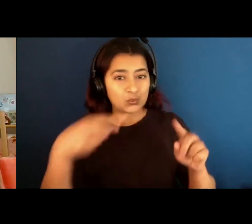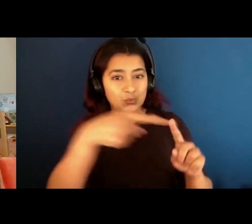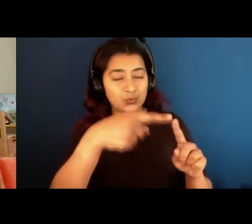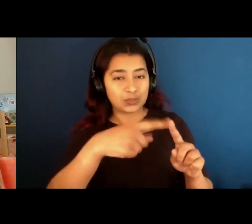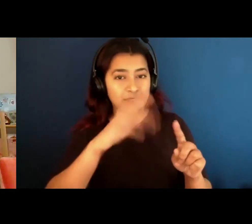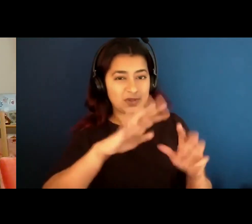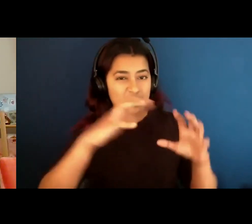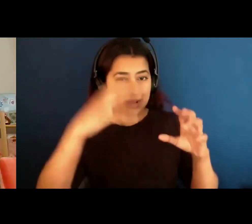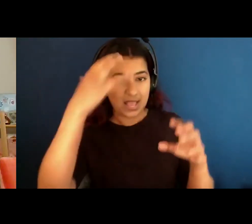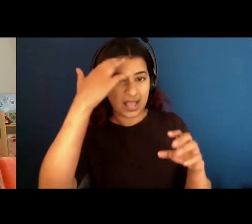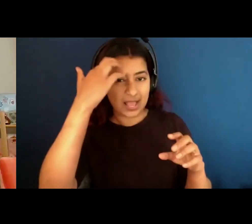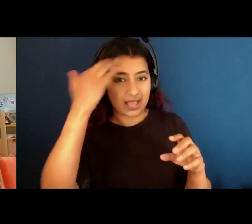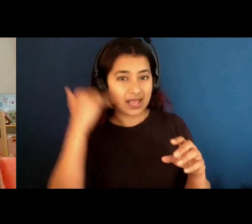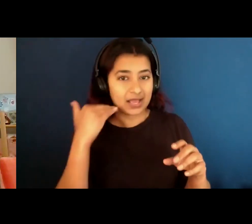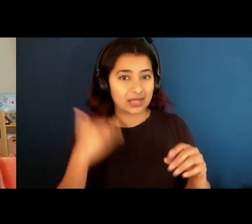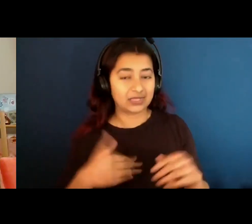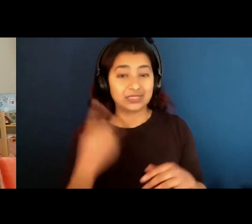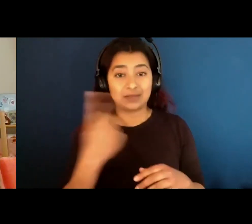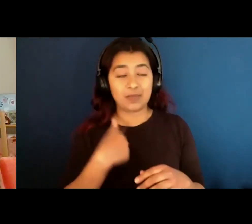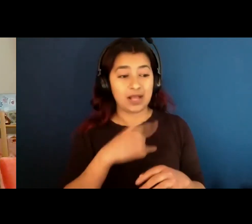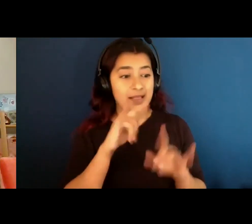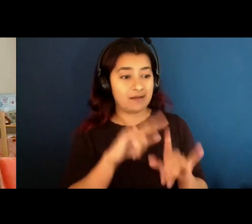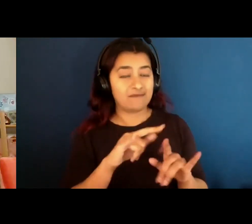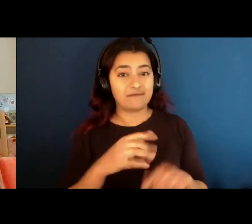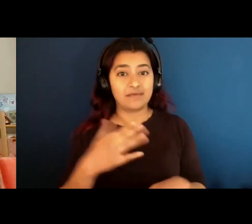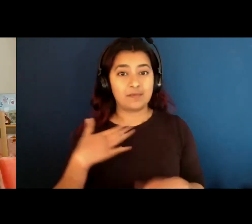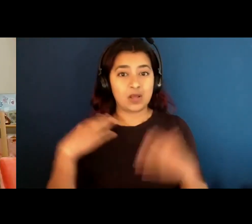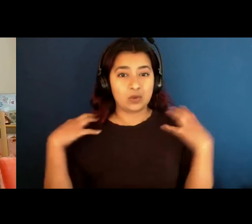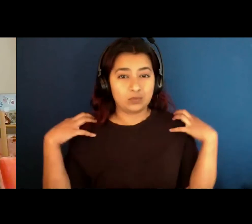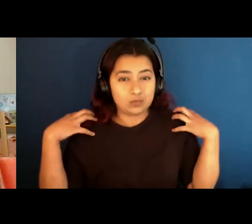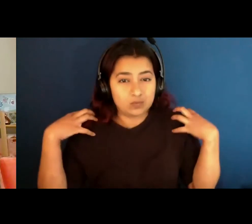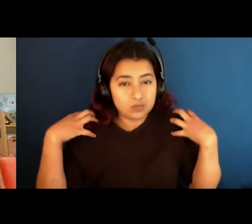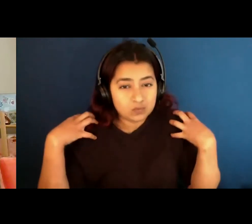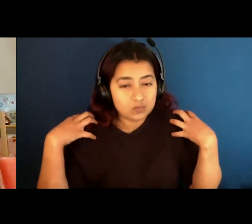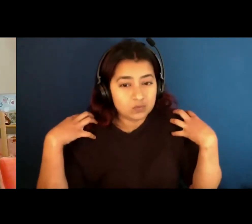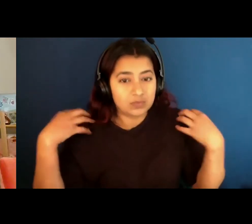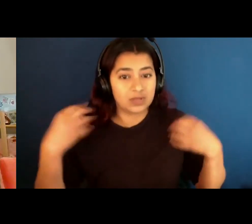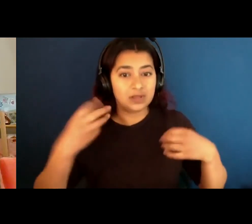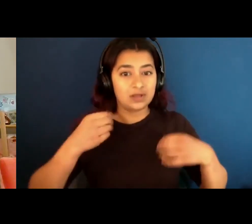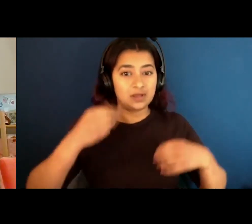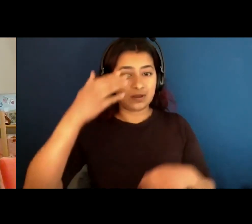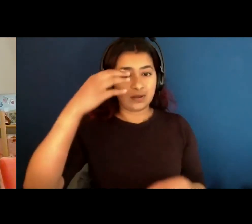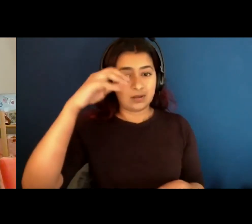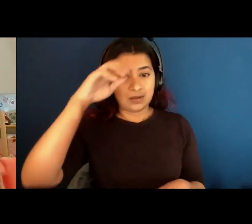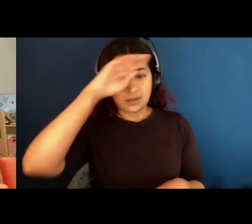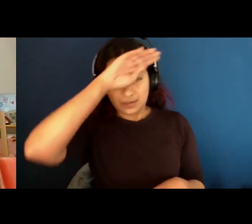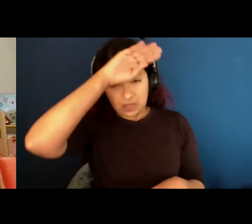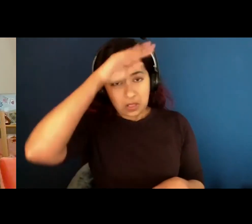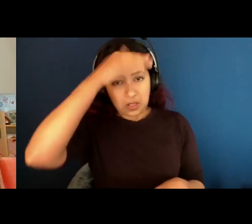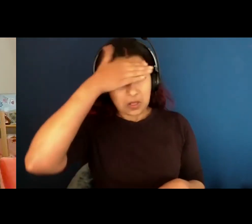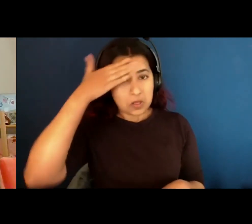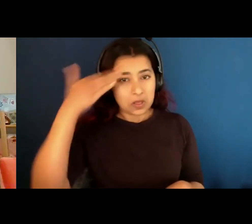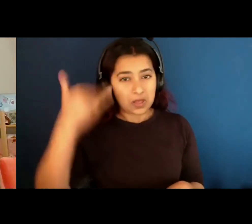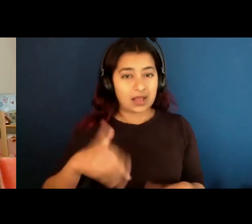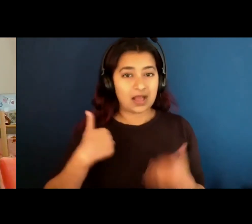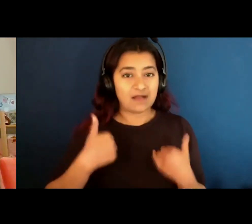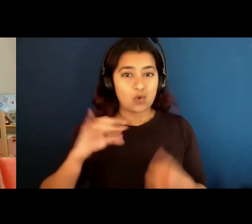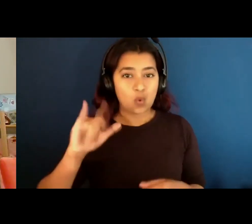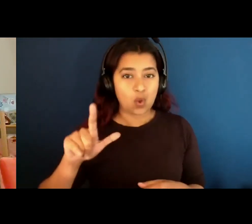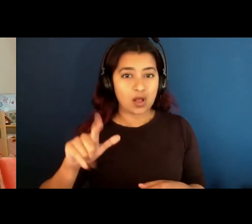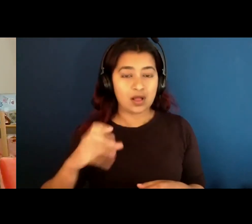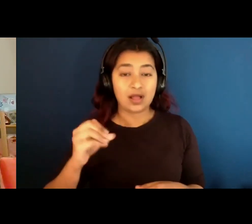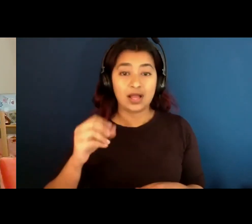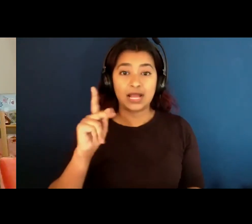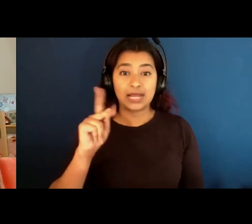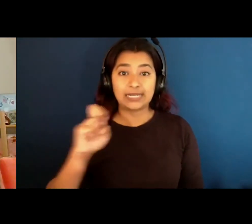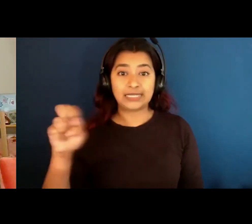someone who I love. And my shoulders hunch in defiance, and my forehead oils itself anew, and my knees